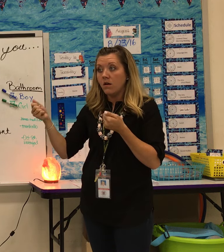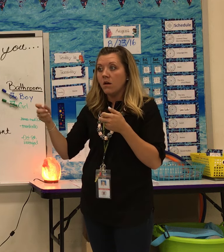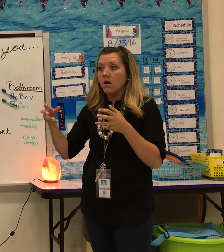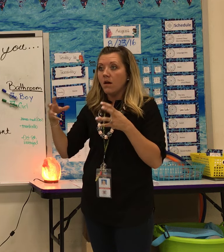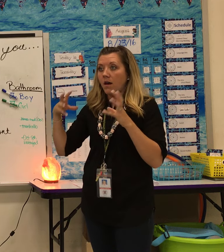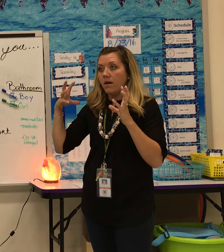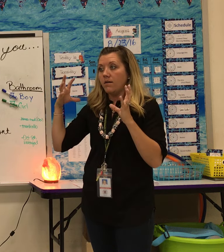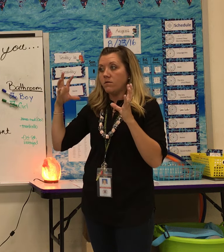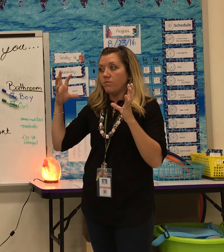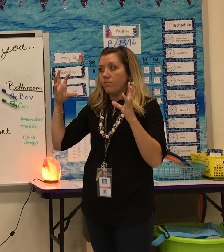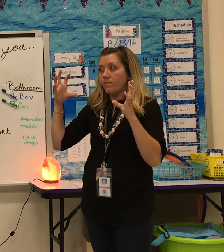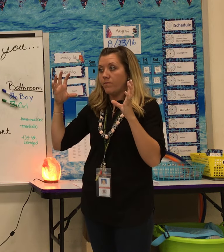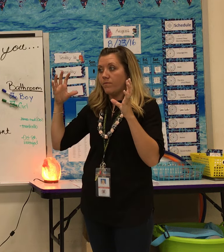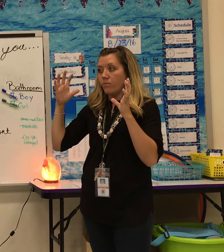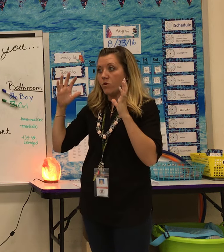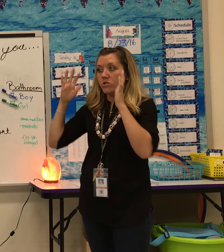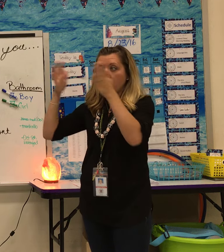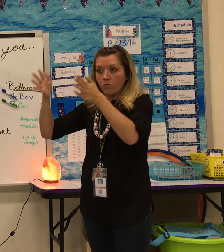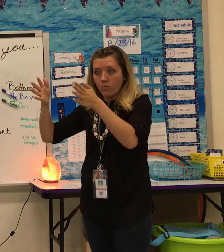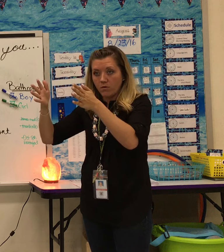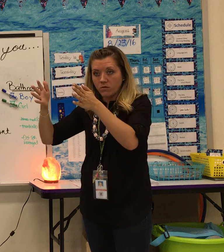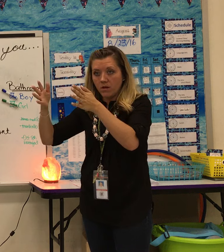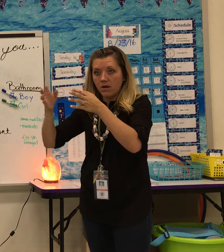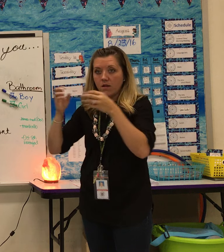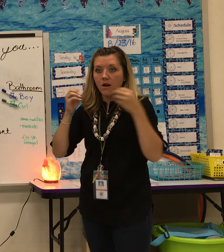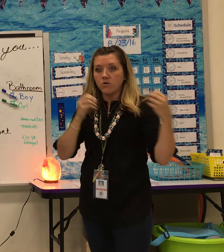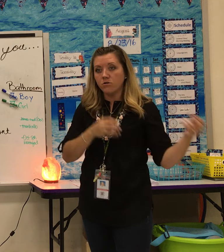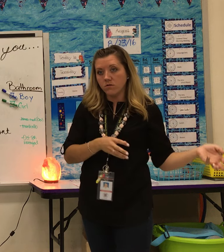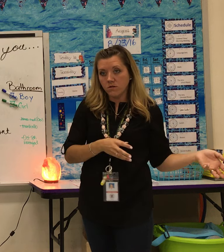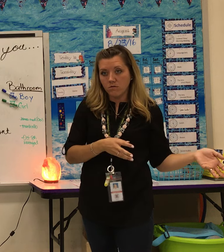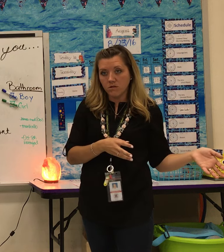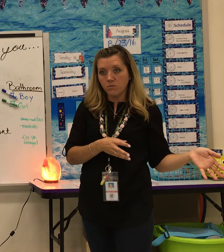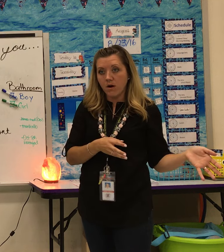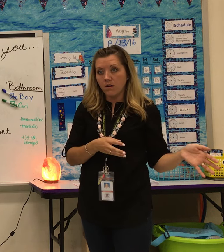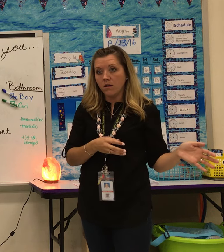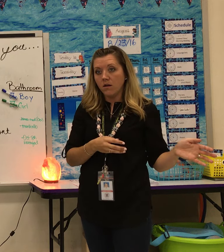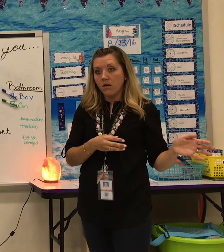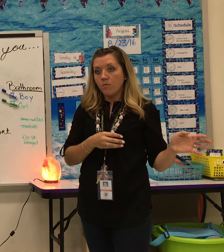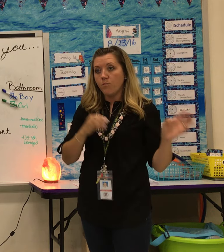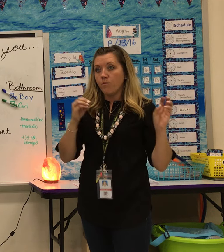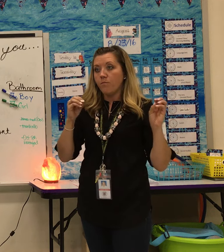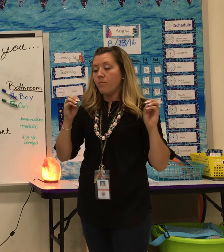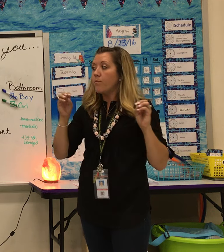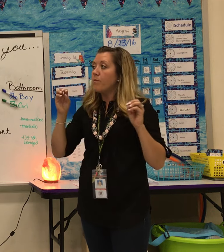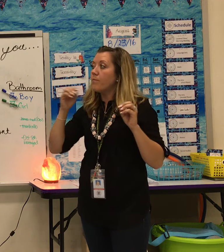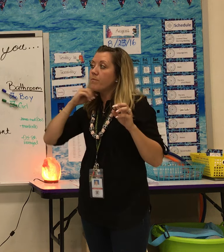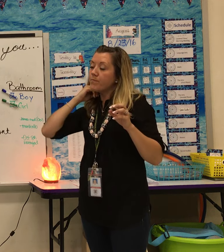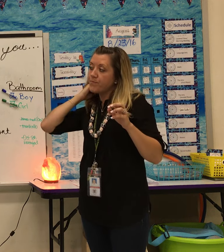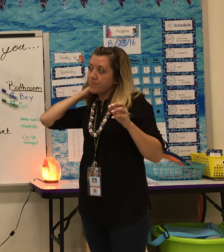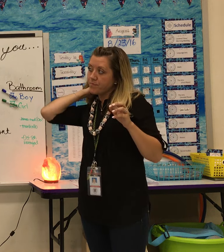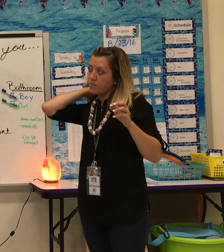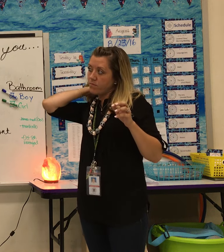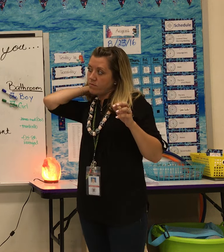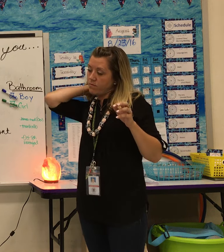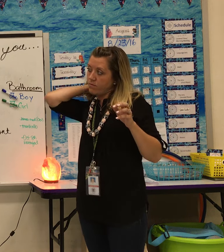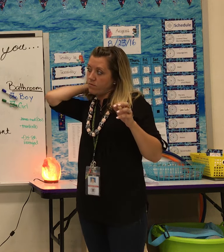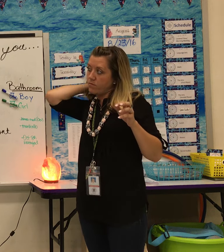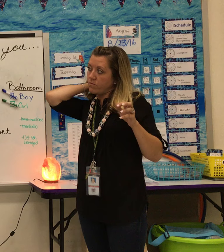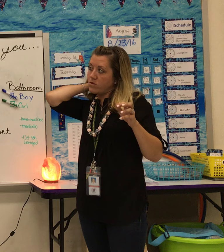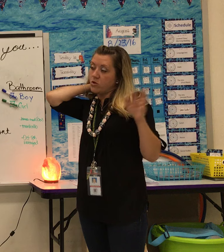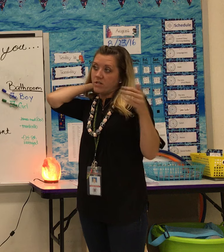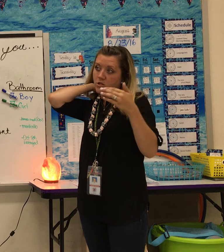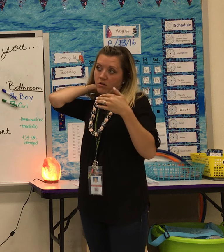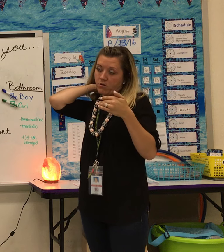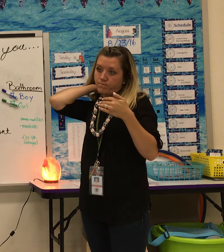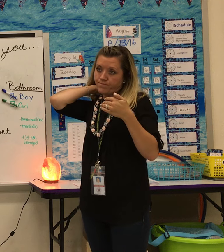community, and one student will post it, and then our students can respond. We're gonna try not to let them